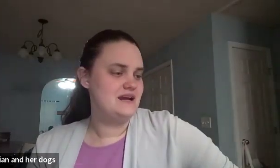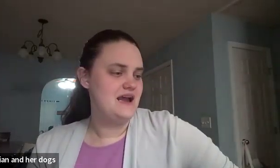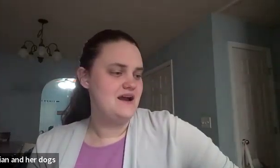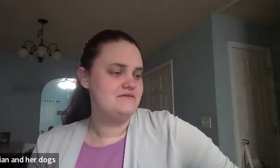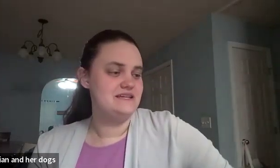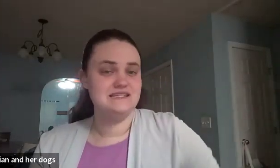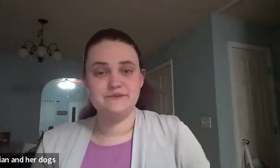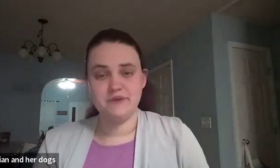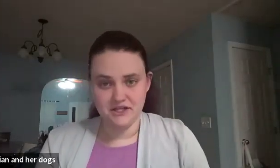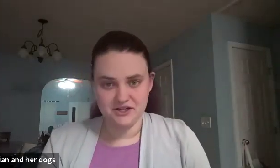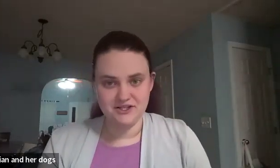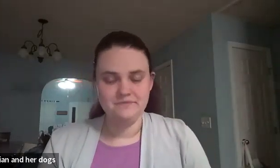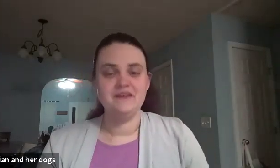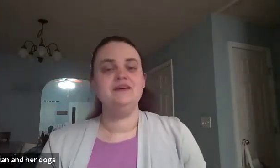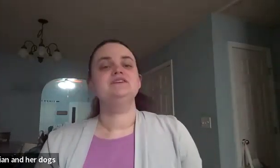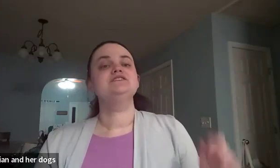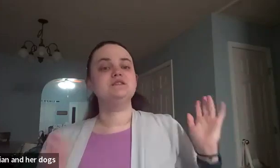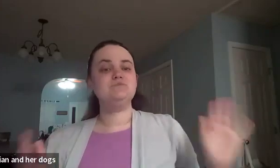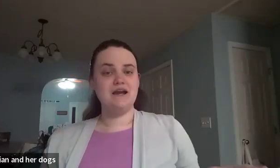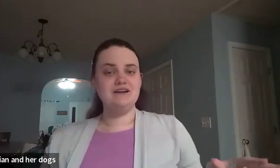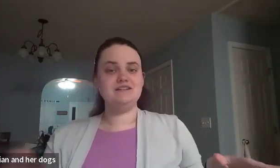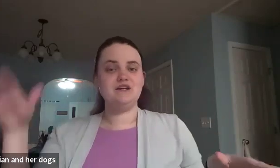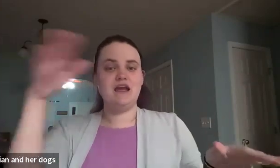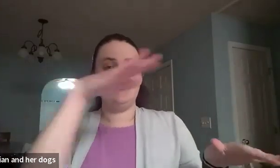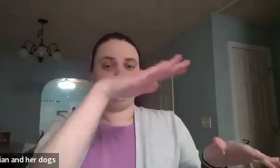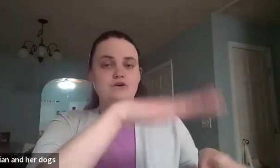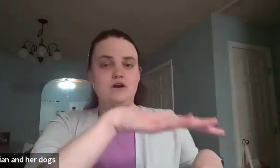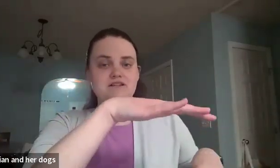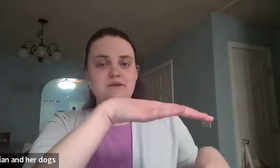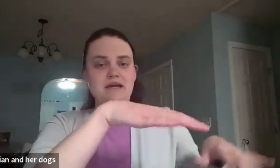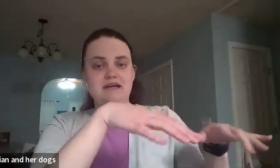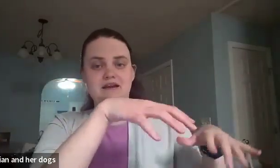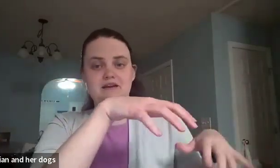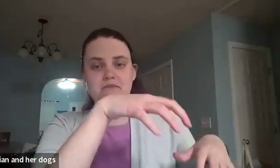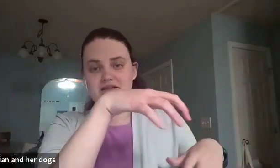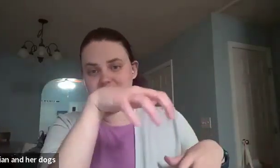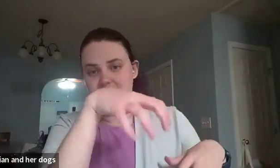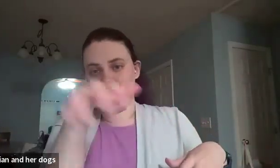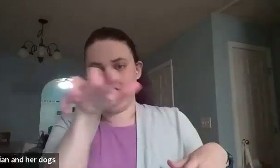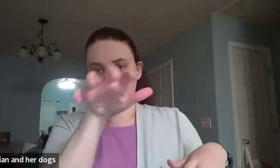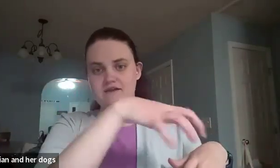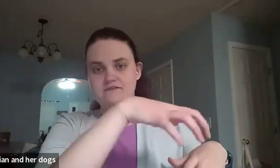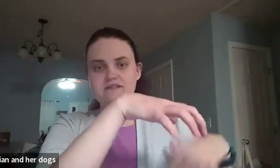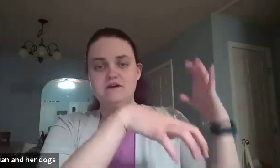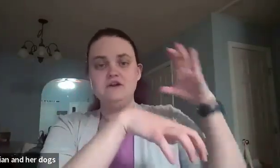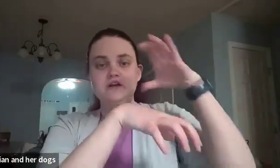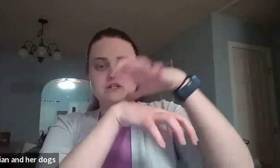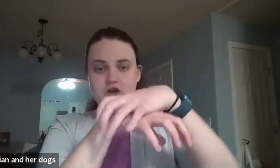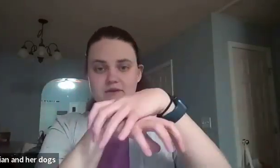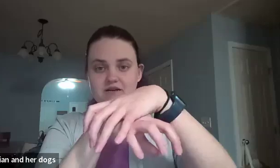one I have is spider. So spider is going to have your non-dominant hand kind of bent down, like 5's bent down, dominant